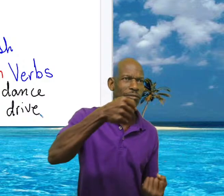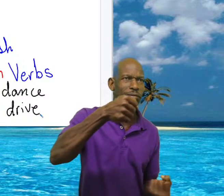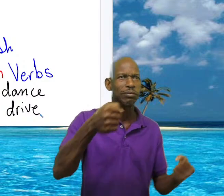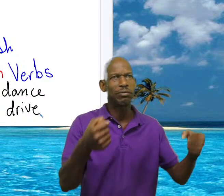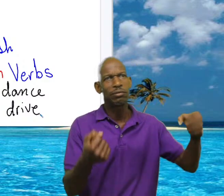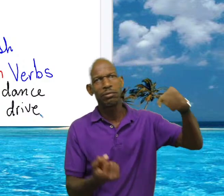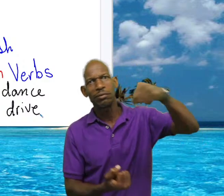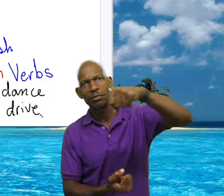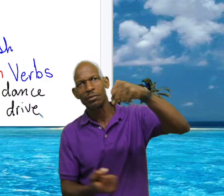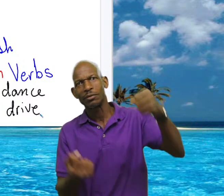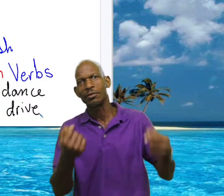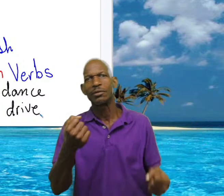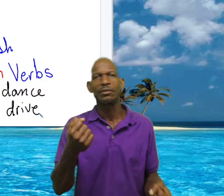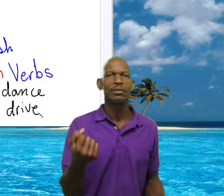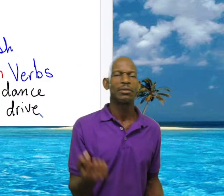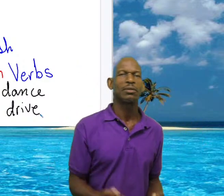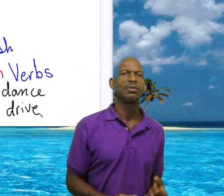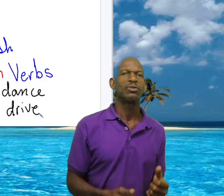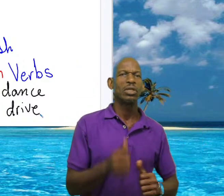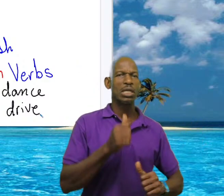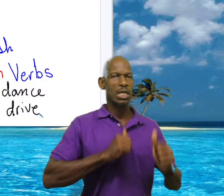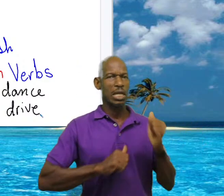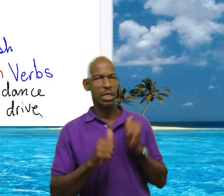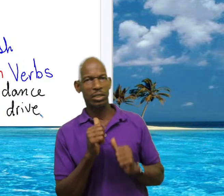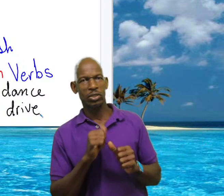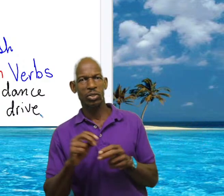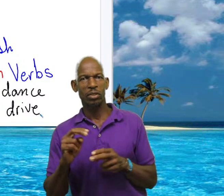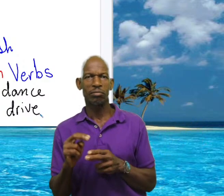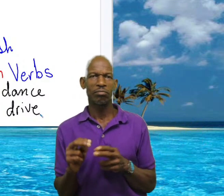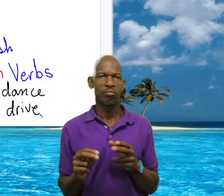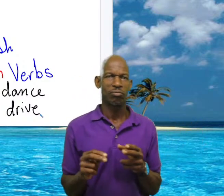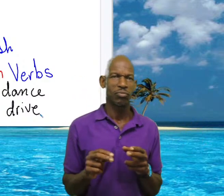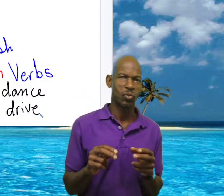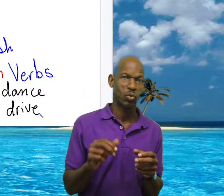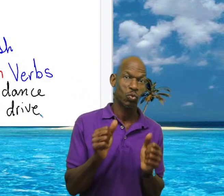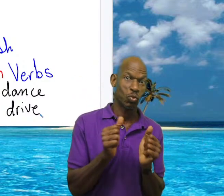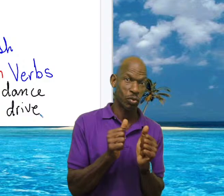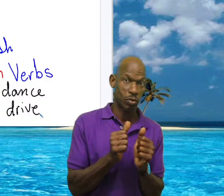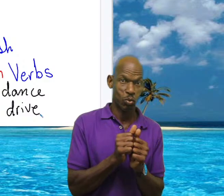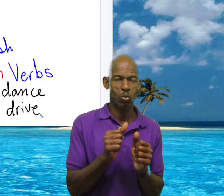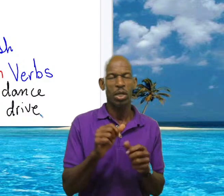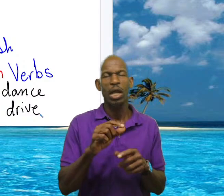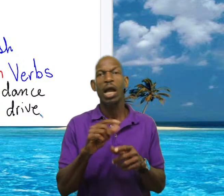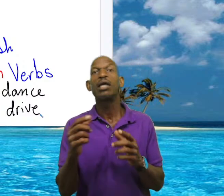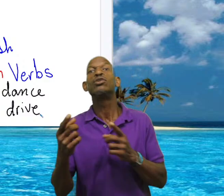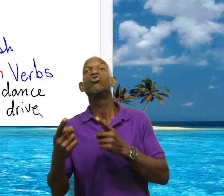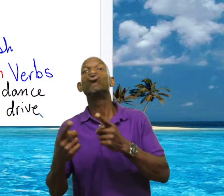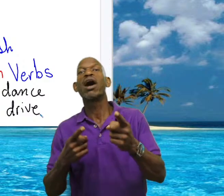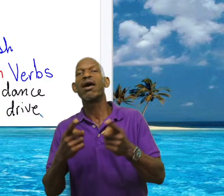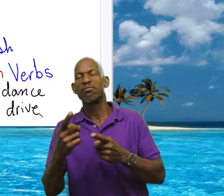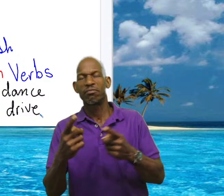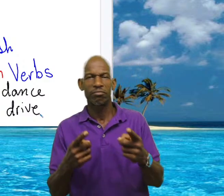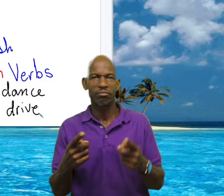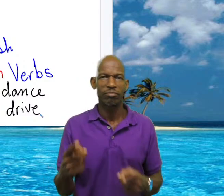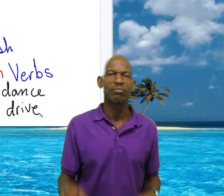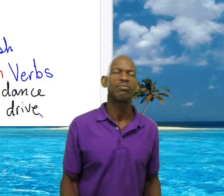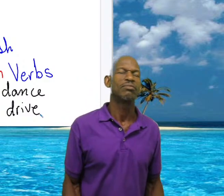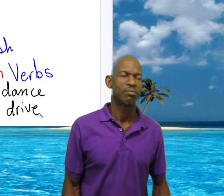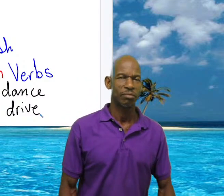noun. The action that you are doing with that car is drive. Right, yes, very good. So you have to use